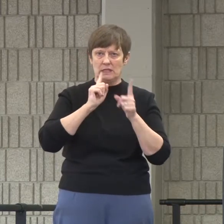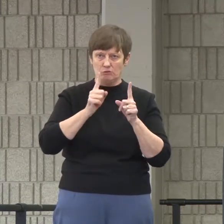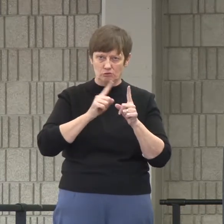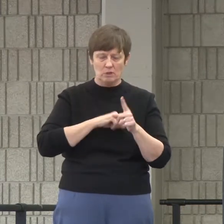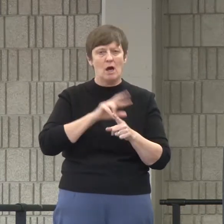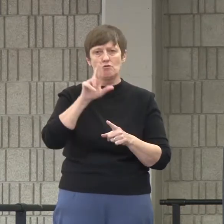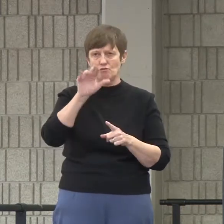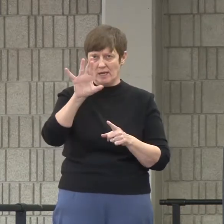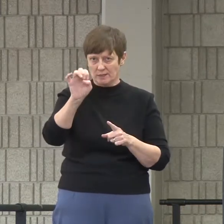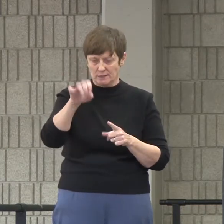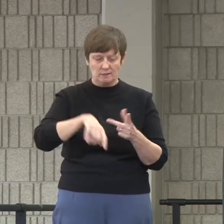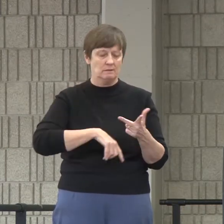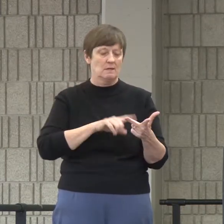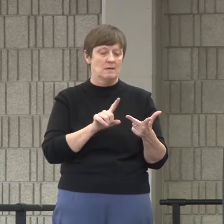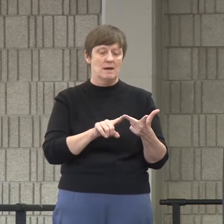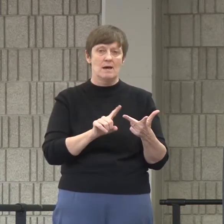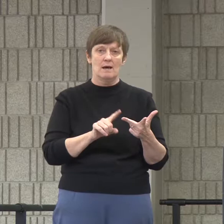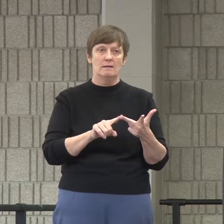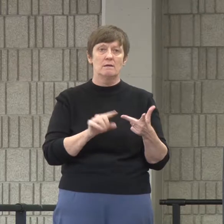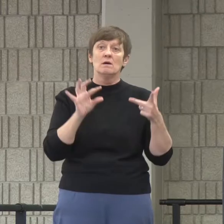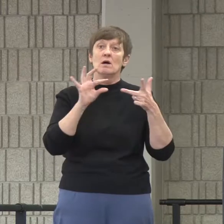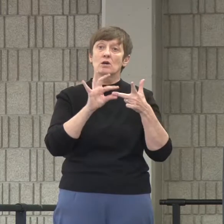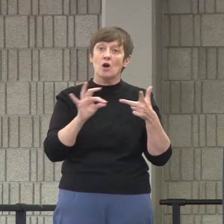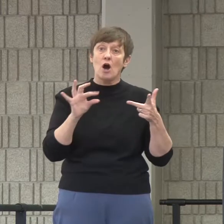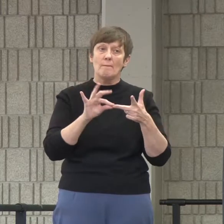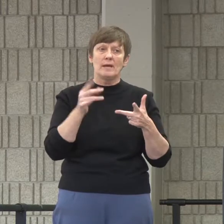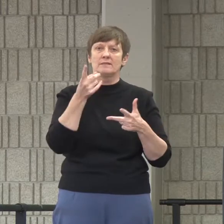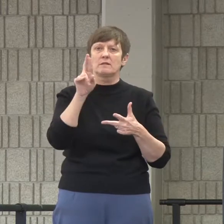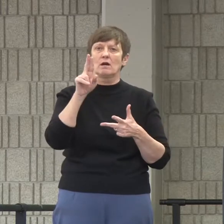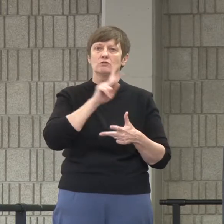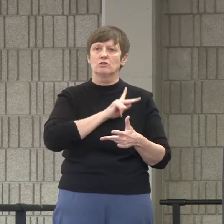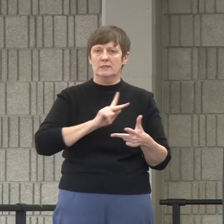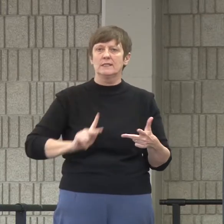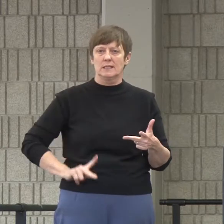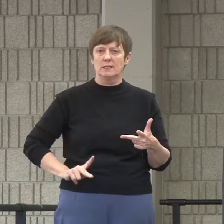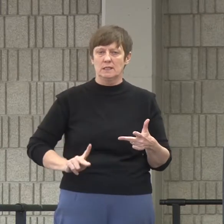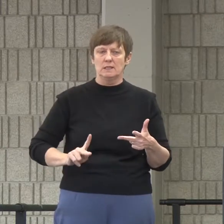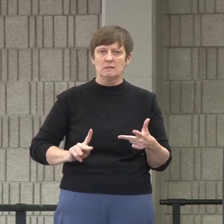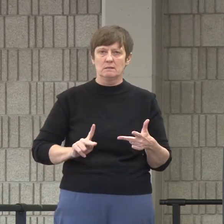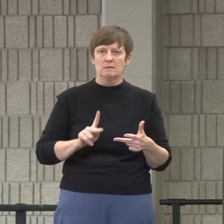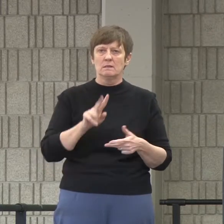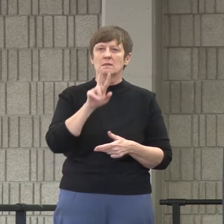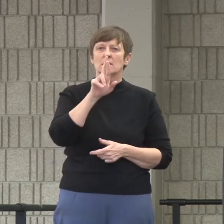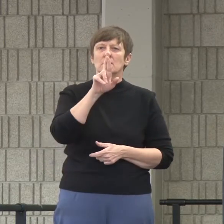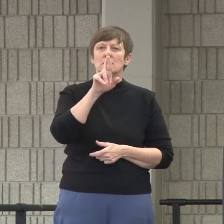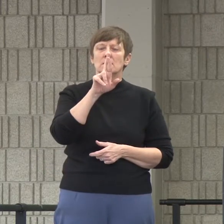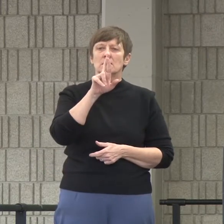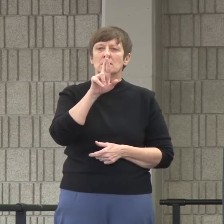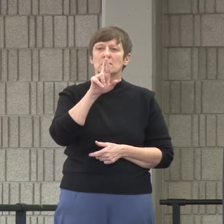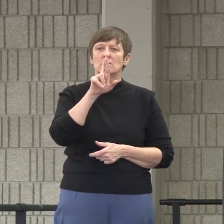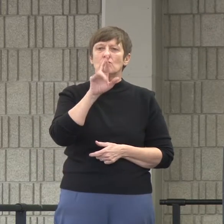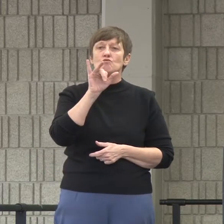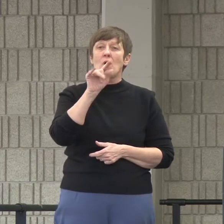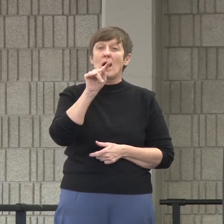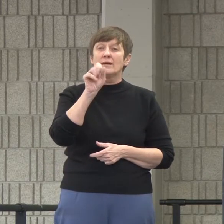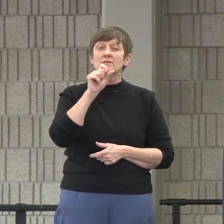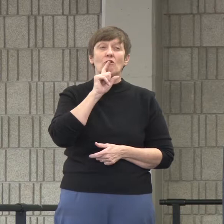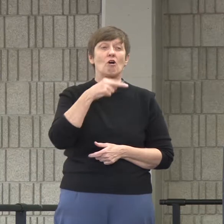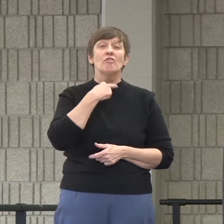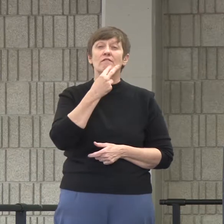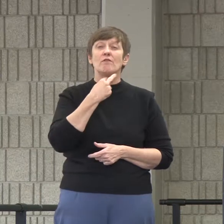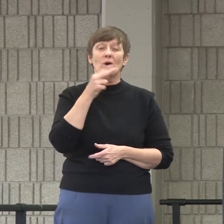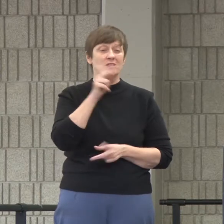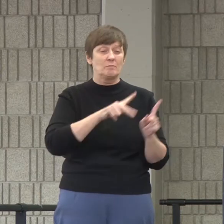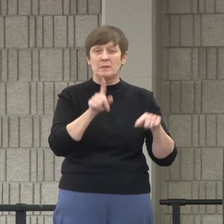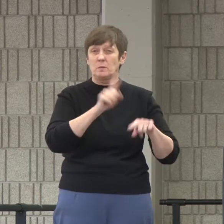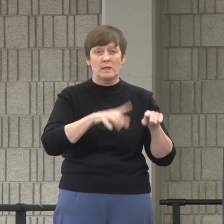3, the comment that Dr. King made, that riots are the voice of the unheard. So in